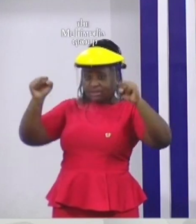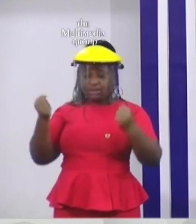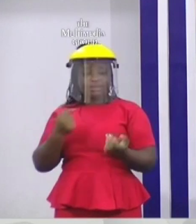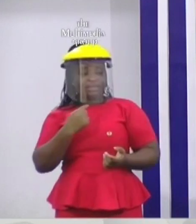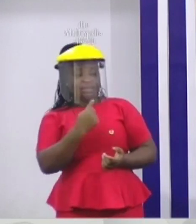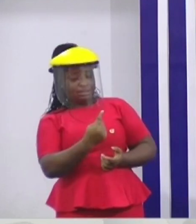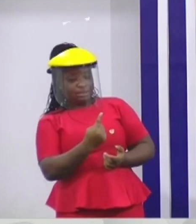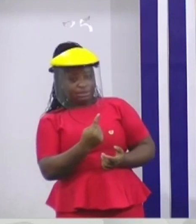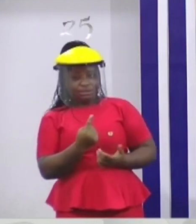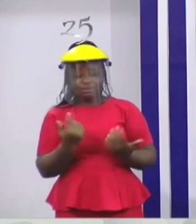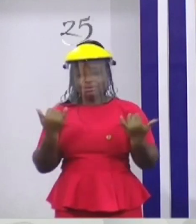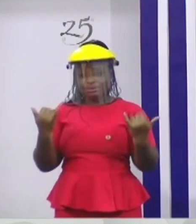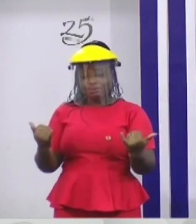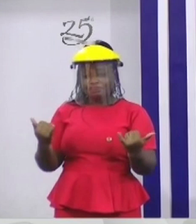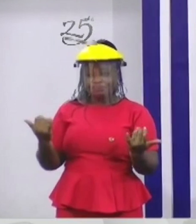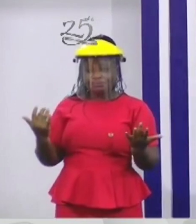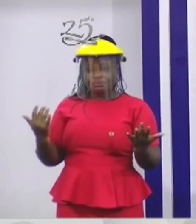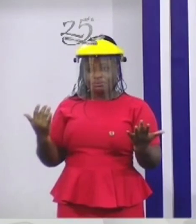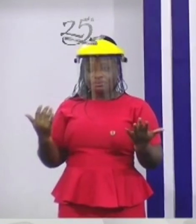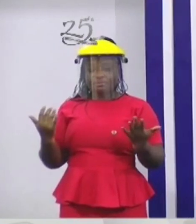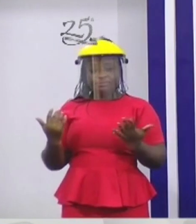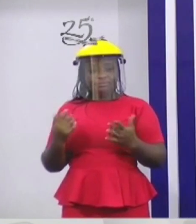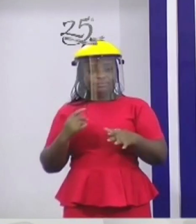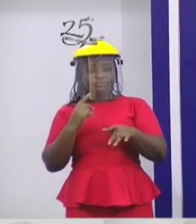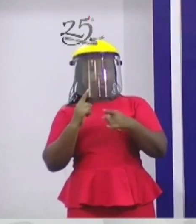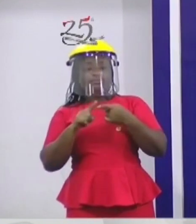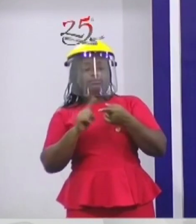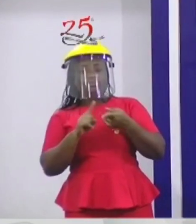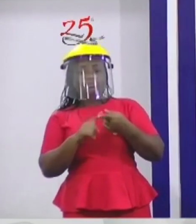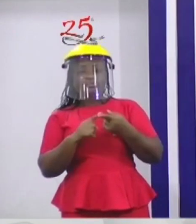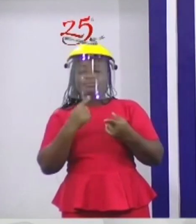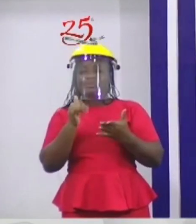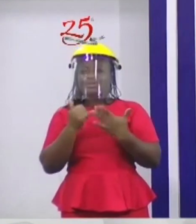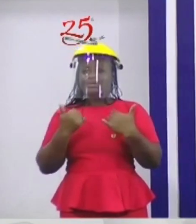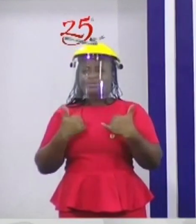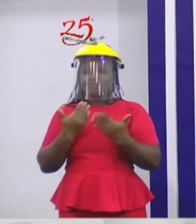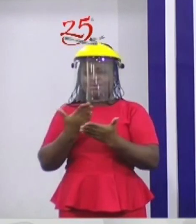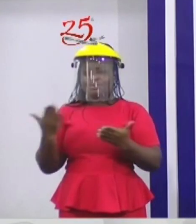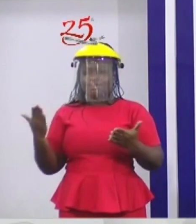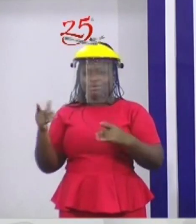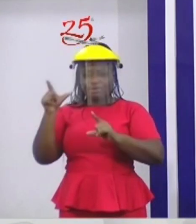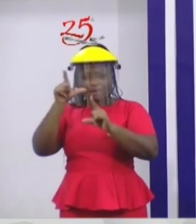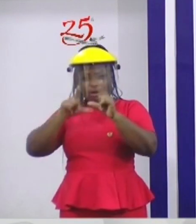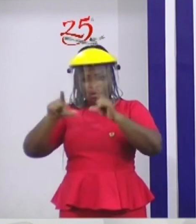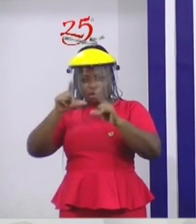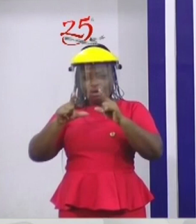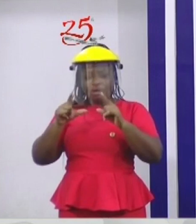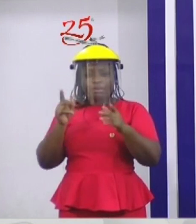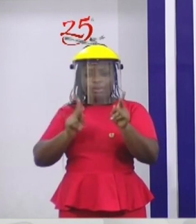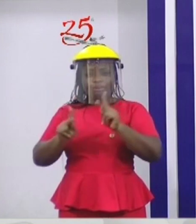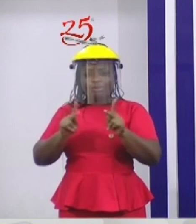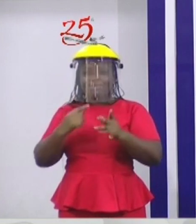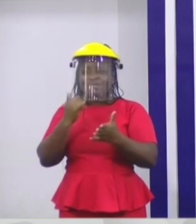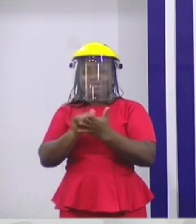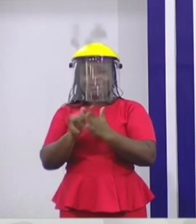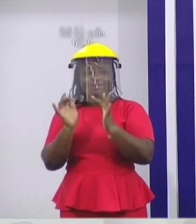added? And I'll tie in Selom's next question to that. There are some of the lab operators who say that contracts